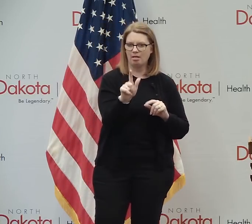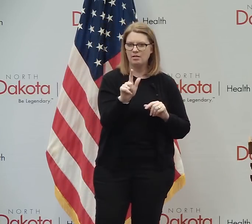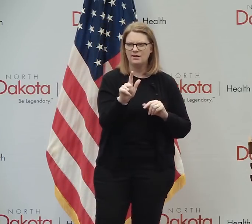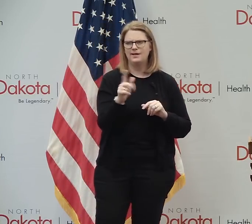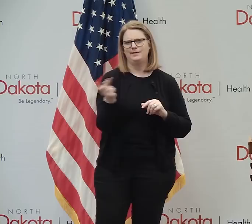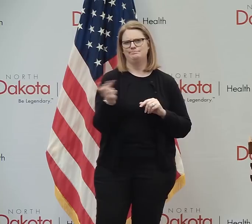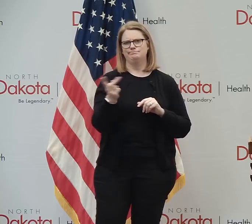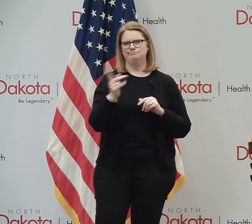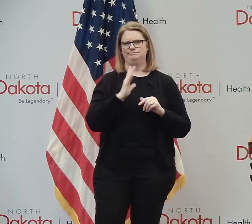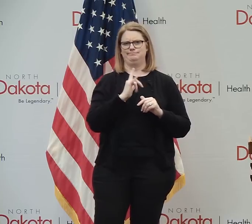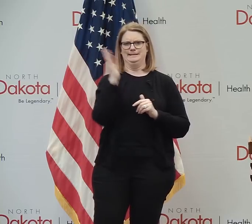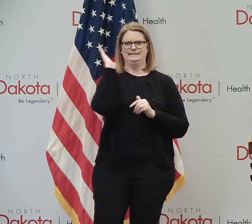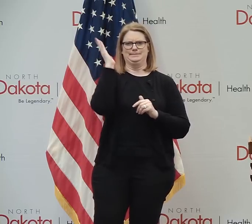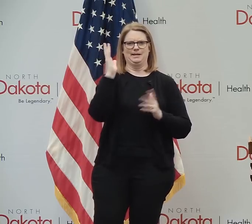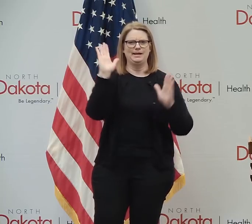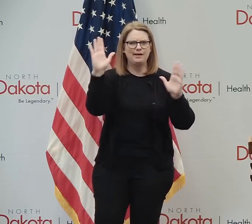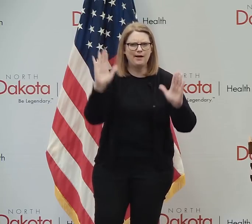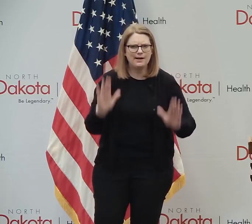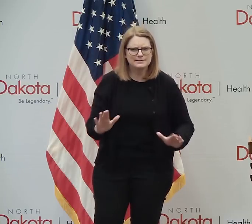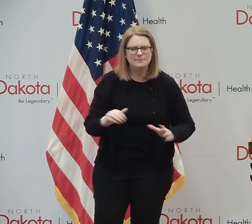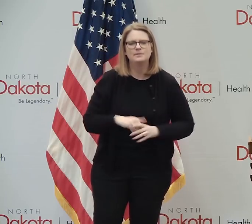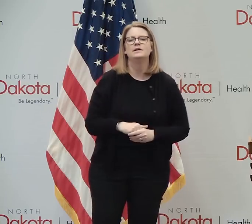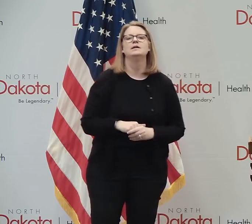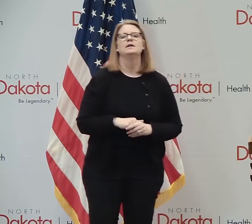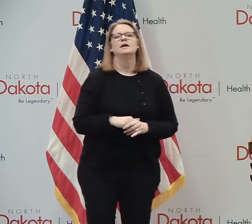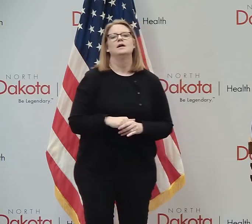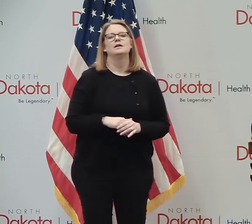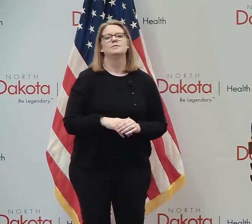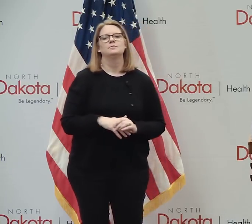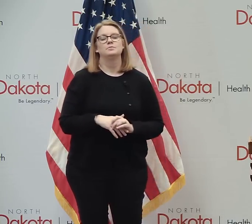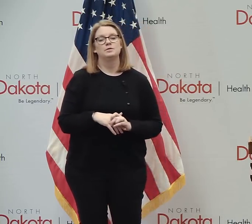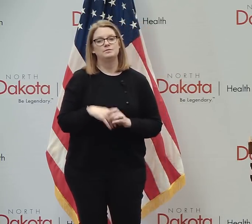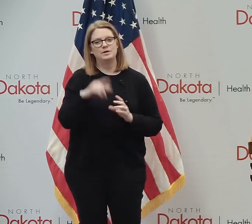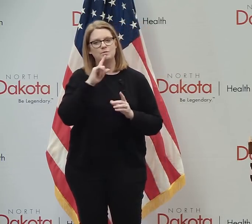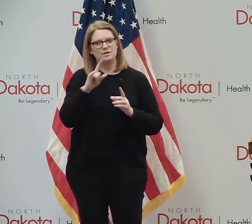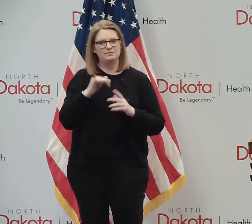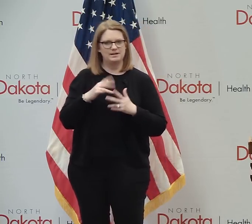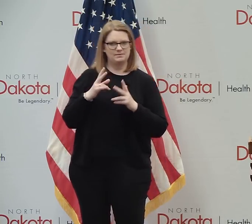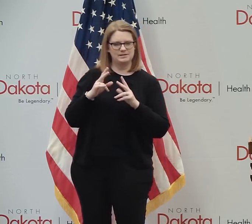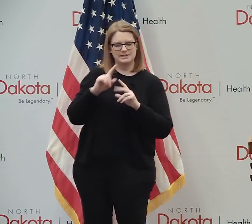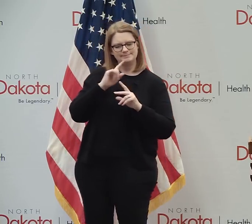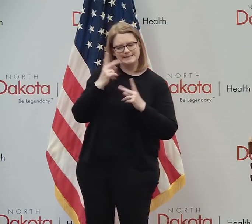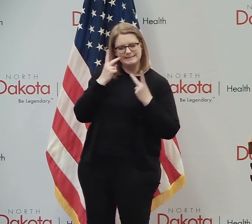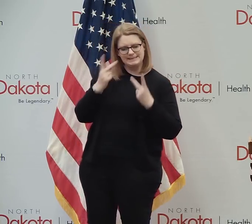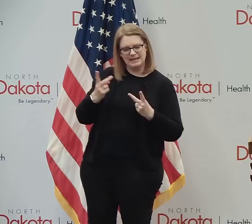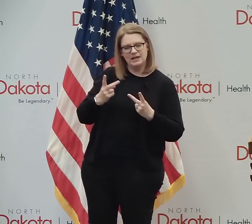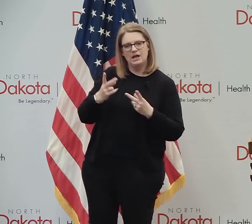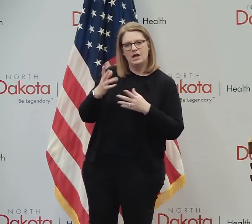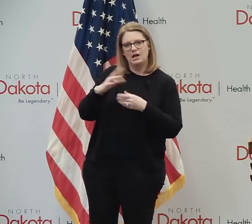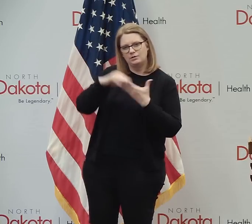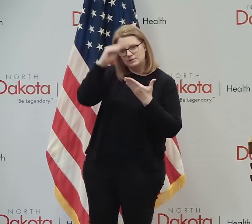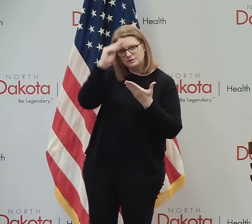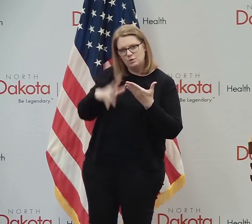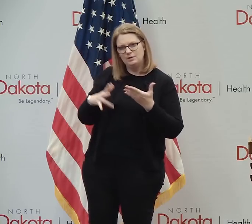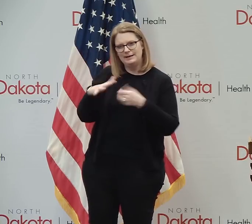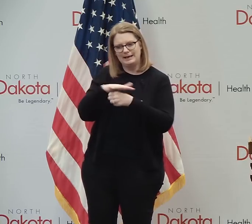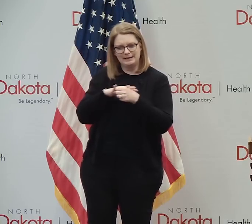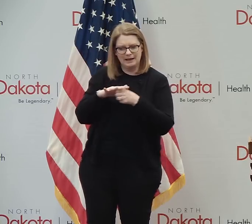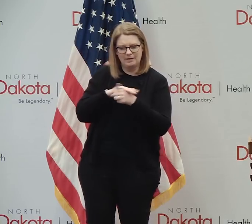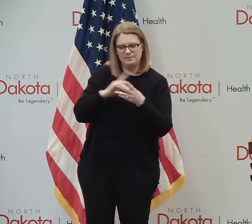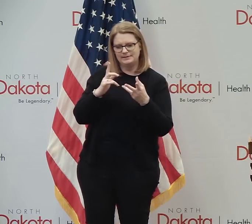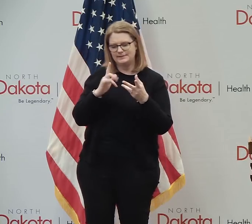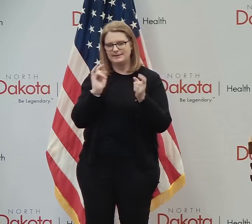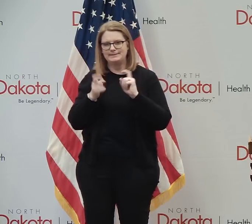well. Over the years, we've been able to watch as our students, campuses, and institutions adapt to ongoing